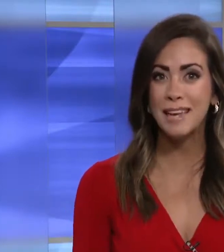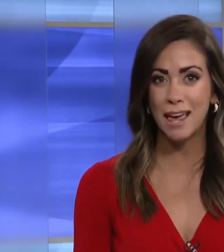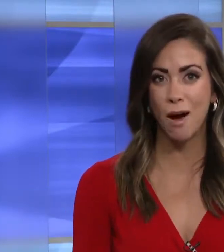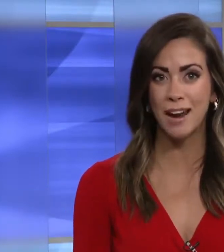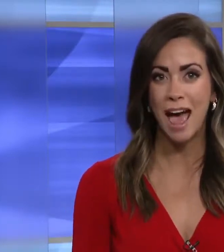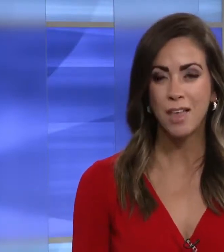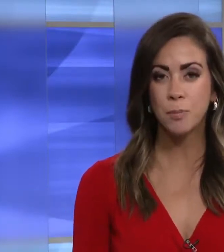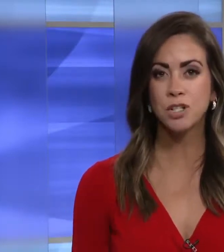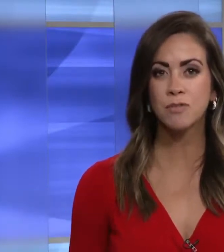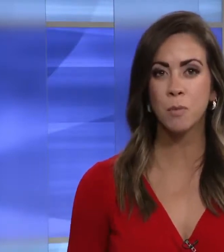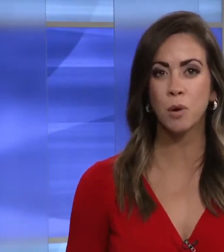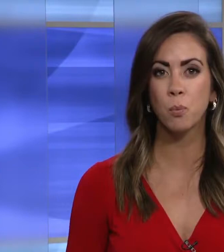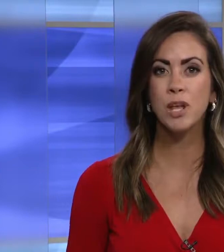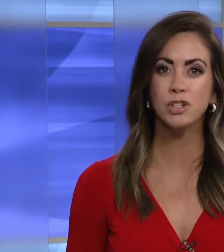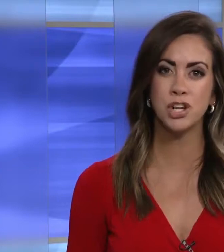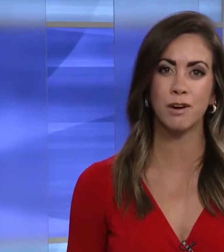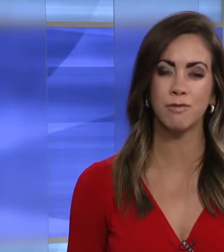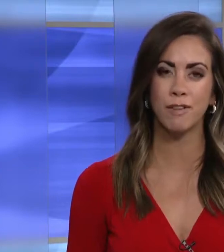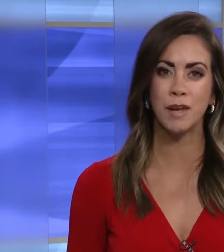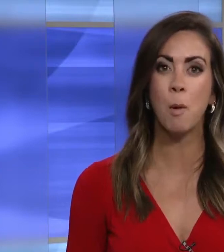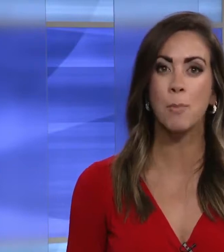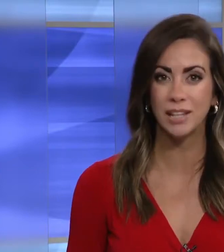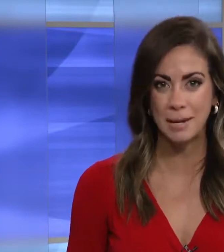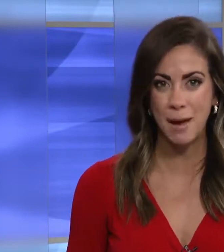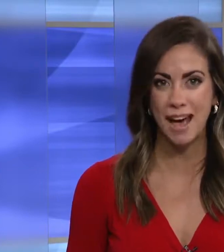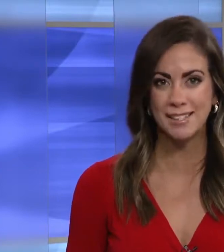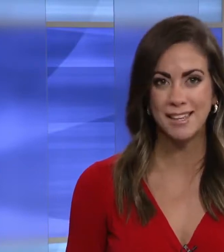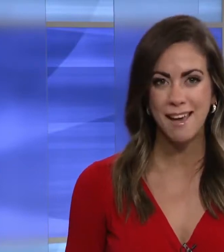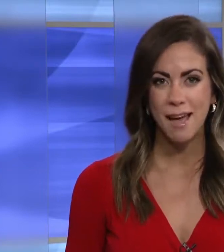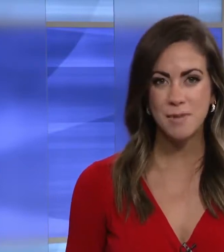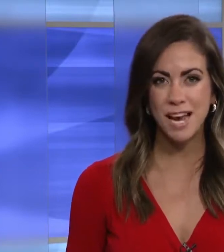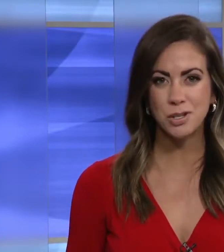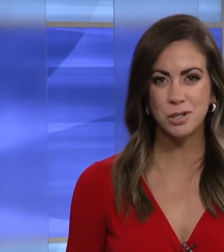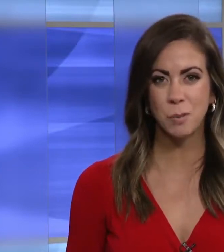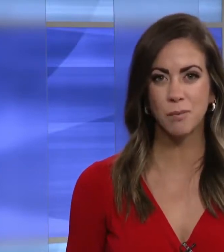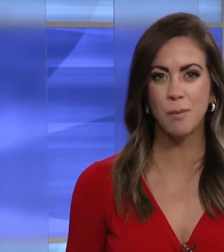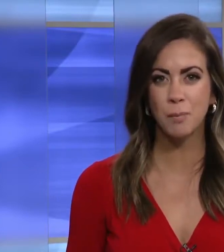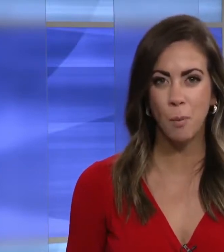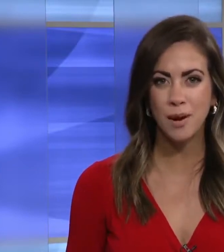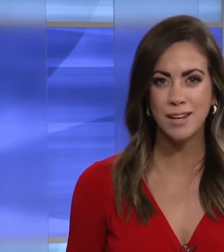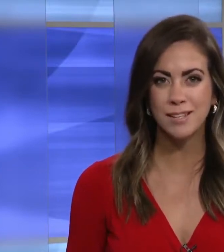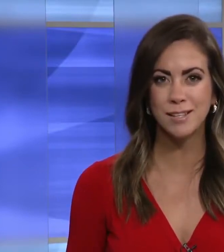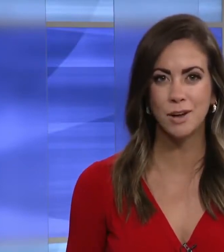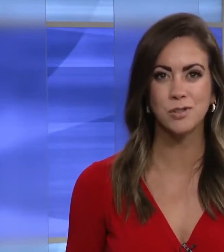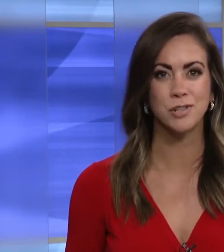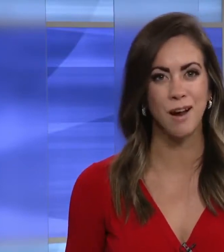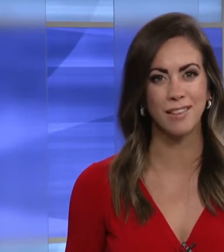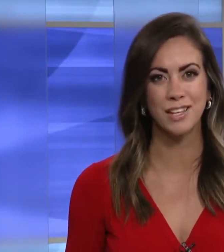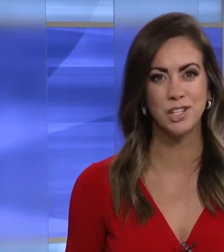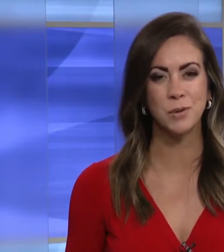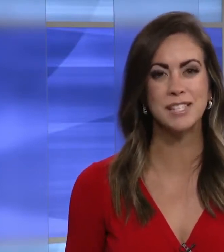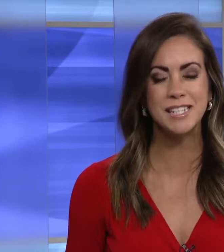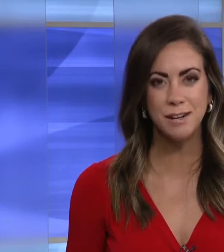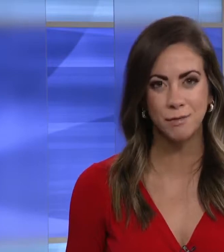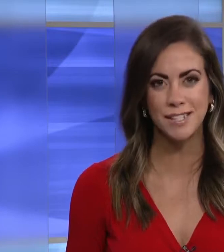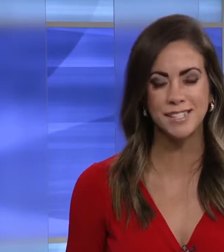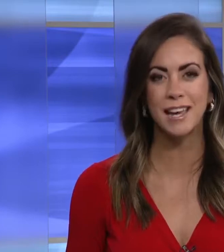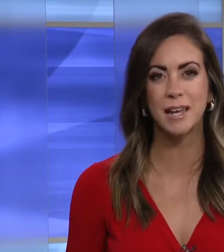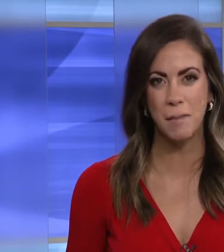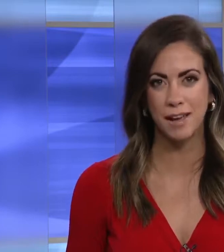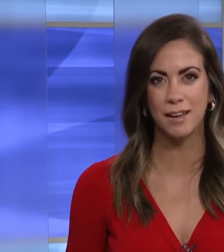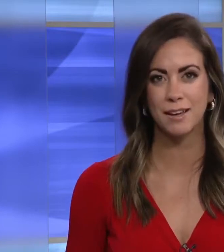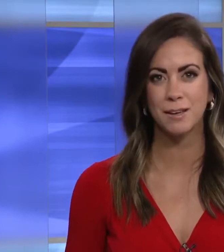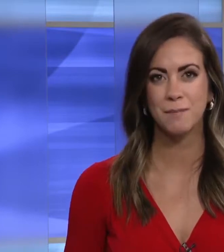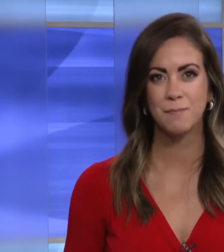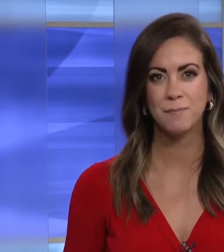most easy to get on. They're pushing for more wheelchair-friendly mobility mats. ABC Action News reporter Robert Boyd is on Treasure Island to show us the difference